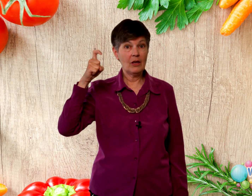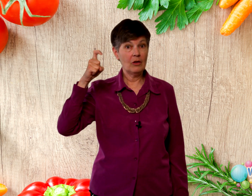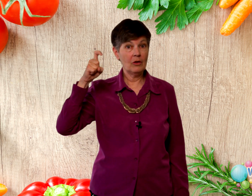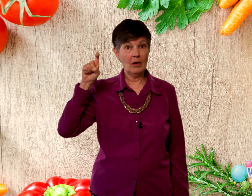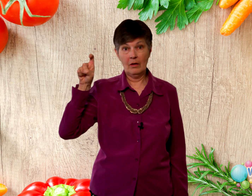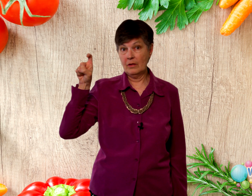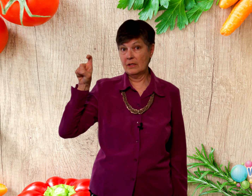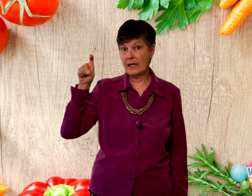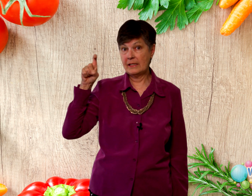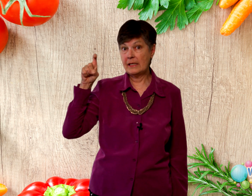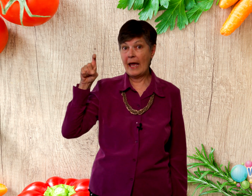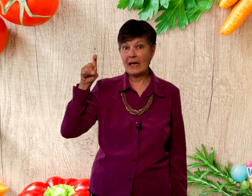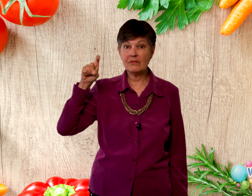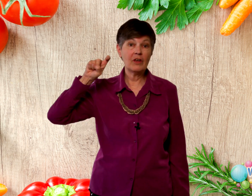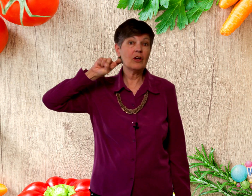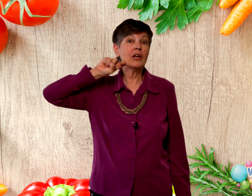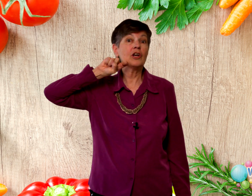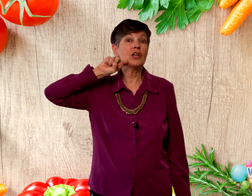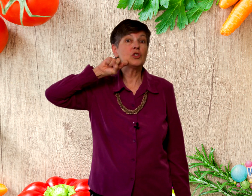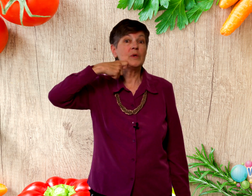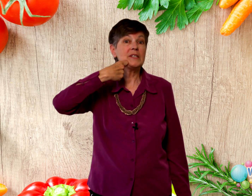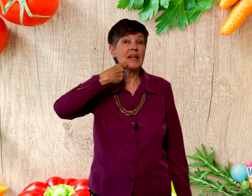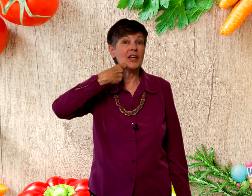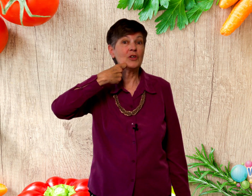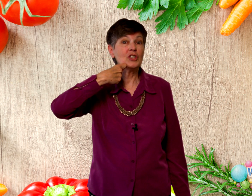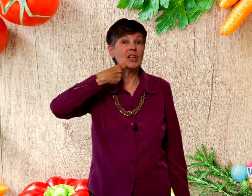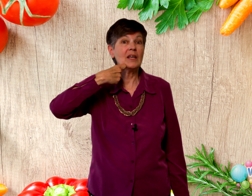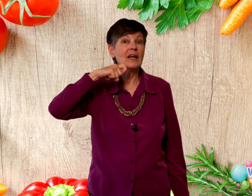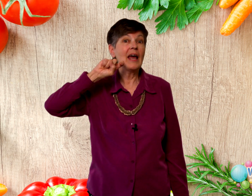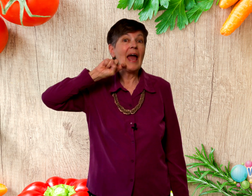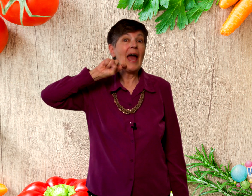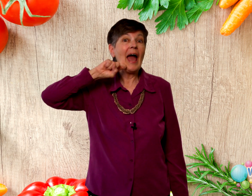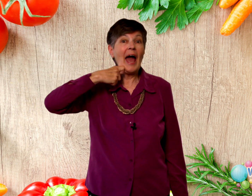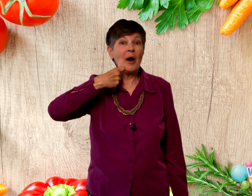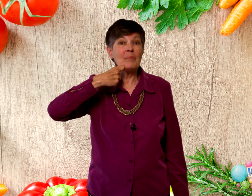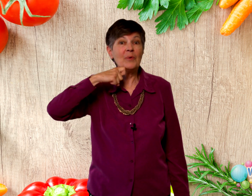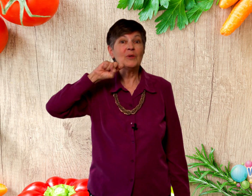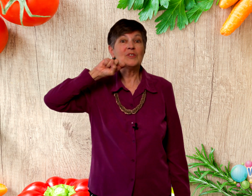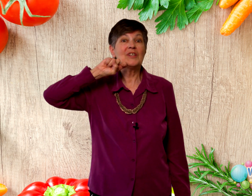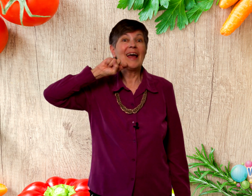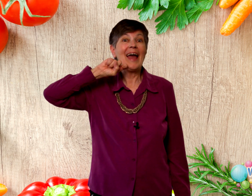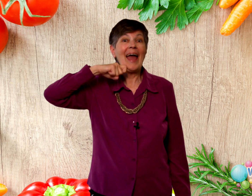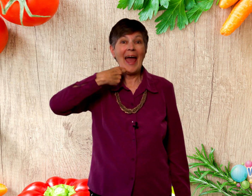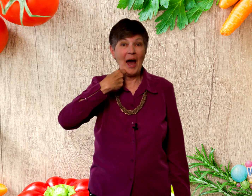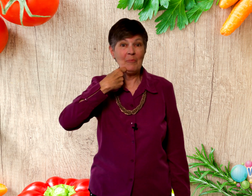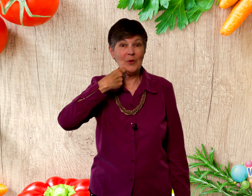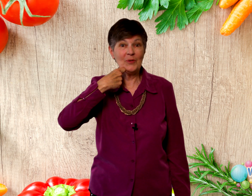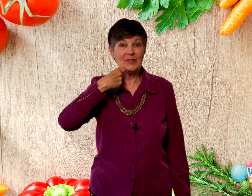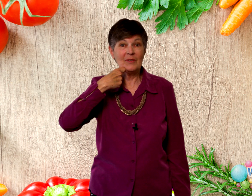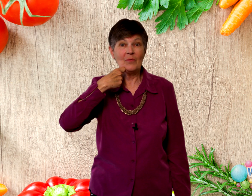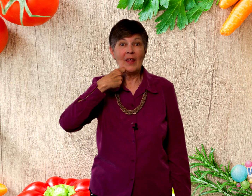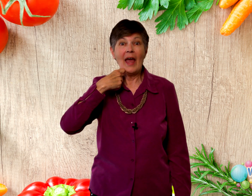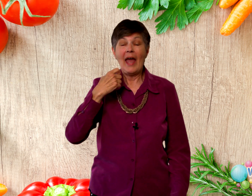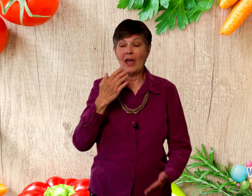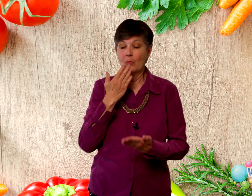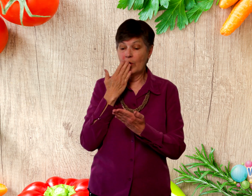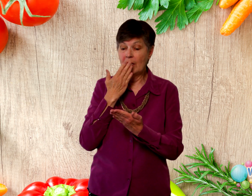take this as an X finger and you're going to twist it at your cheek. Apples, apples. A